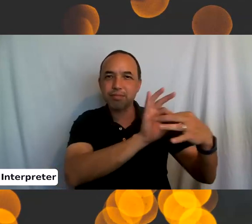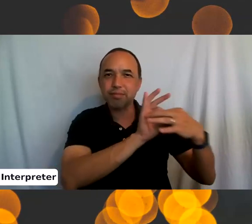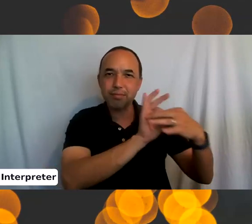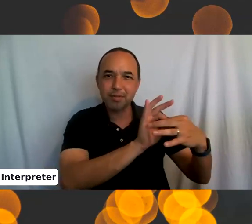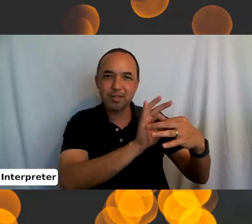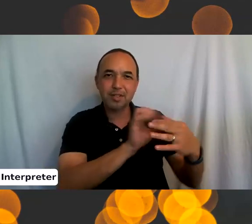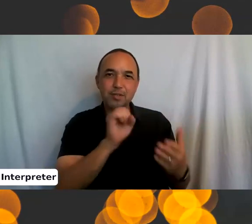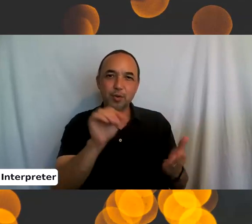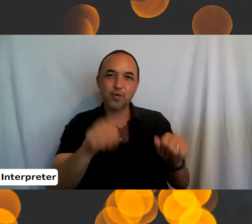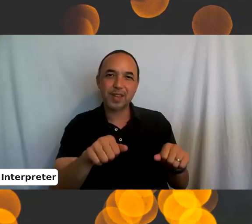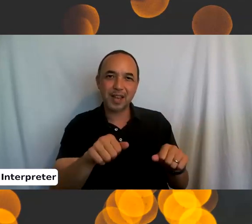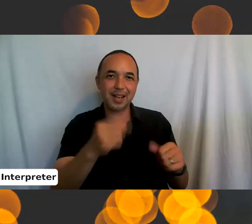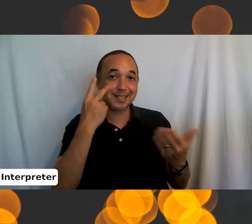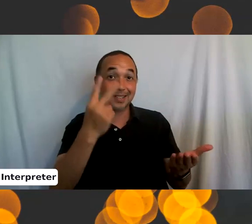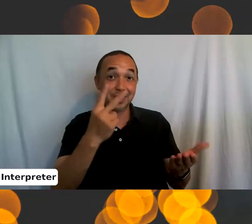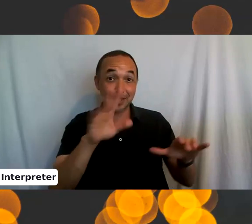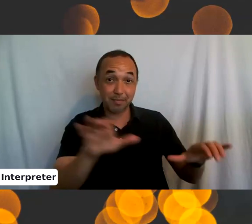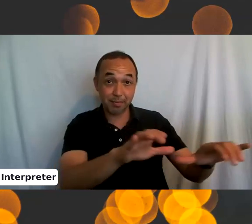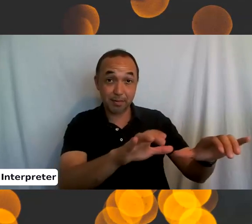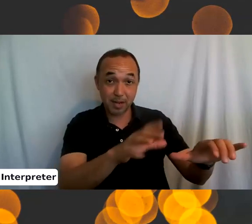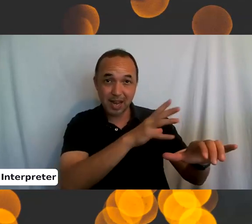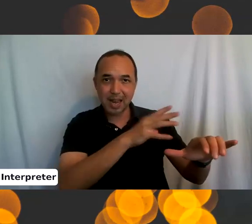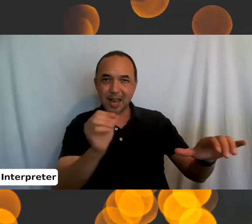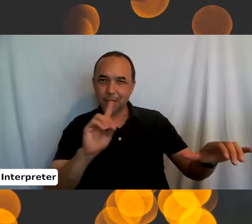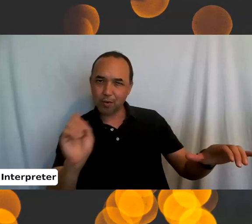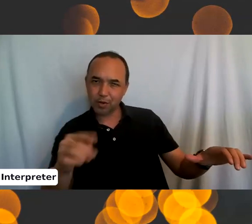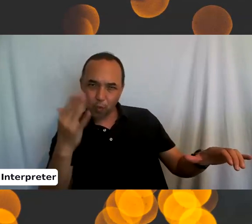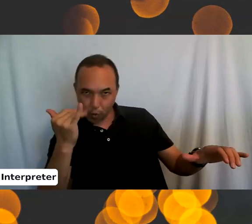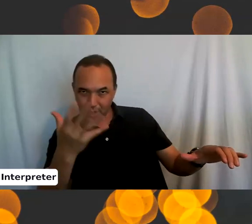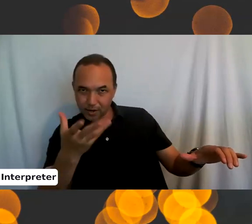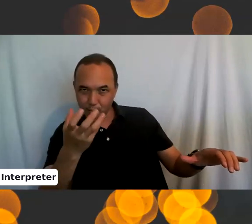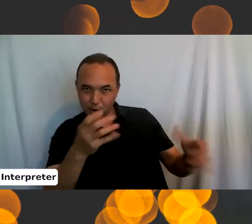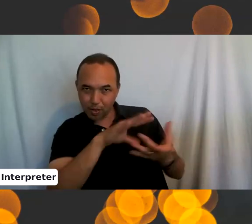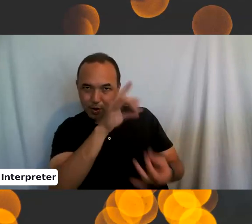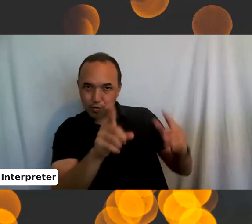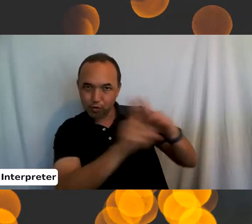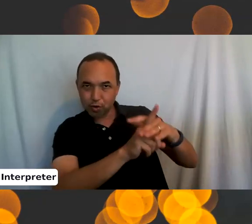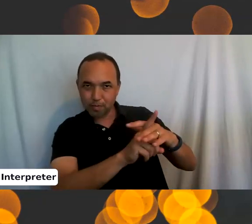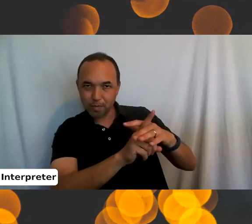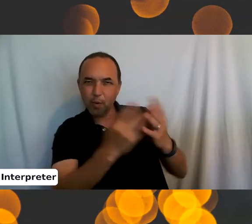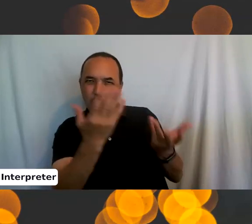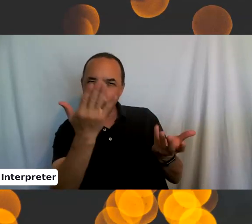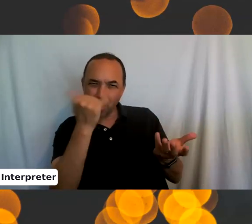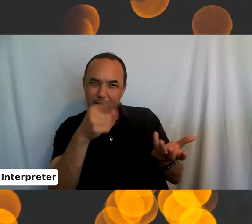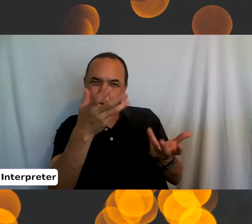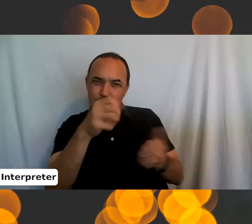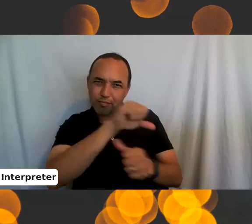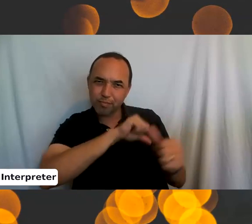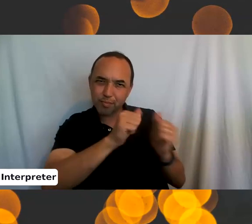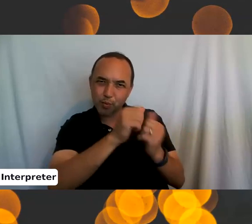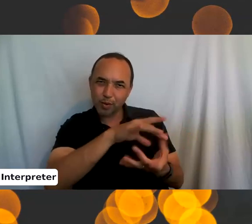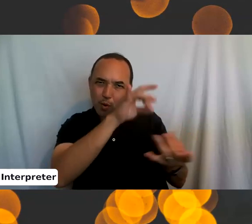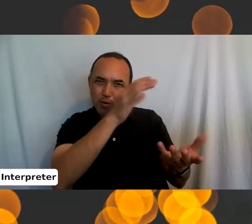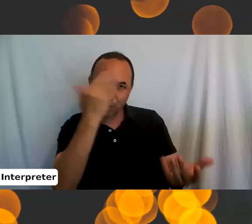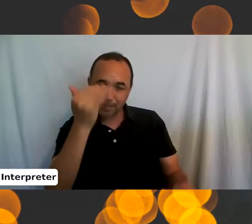activity. But also question why you want that activity this whole time. I think that's really important. You know, why do you want to interact with ghosts? So I did